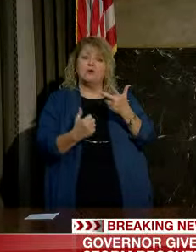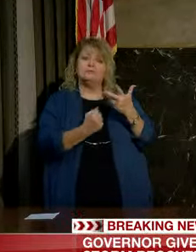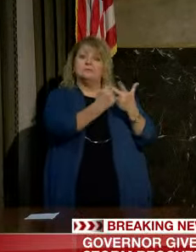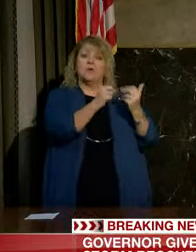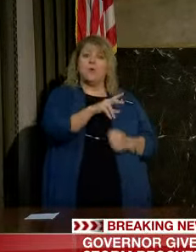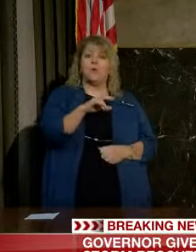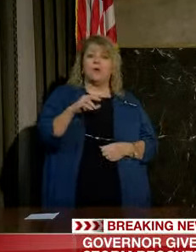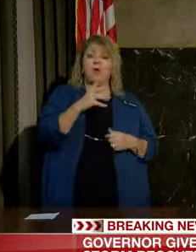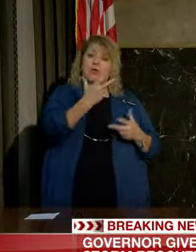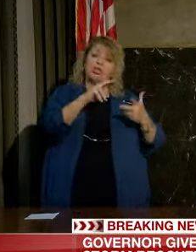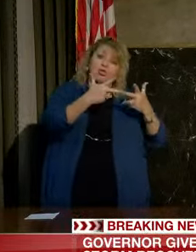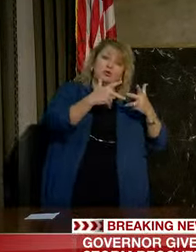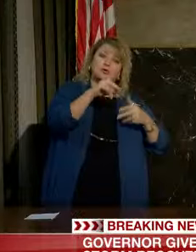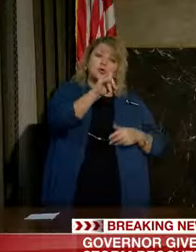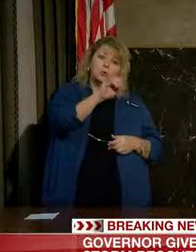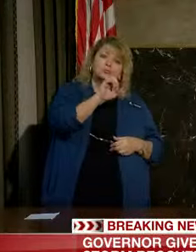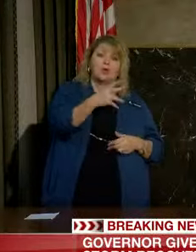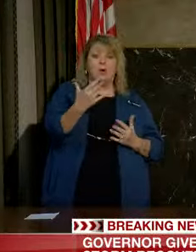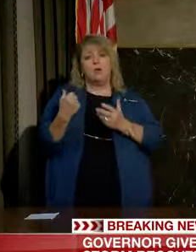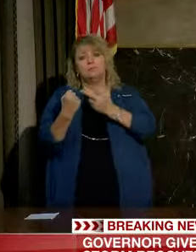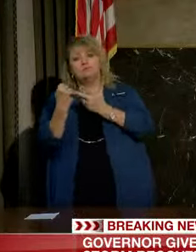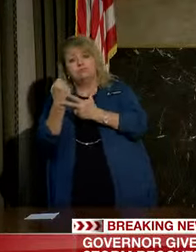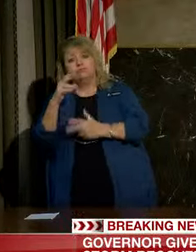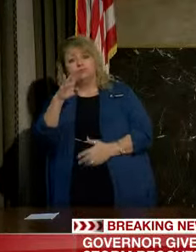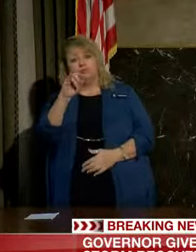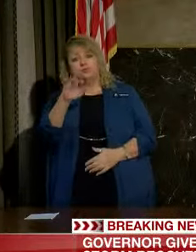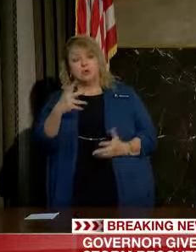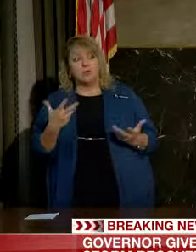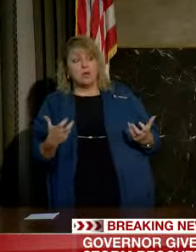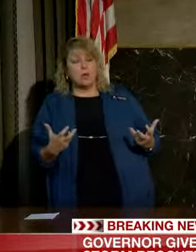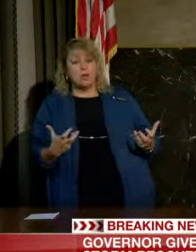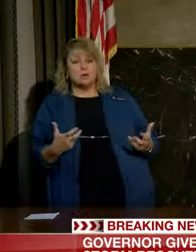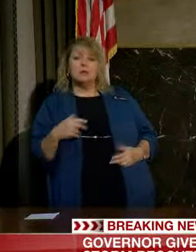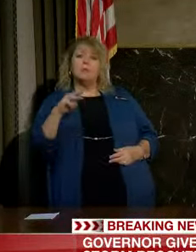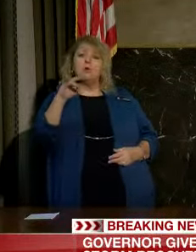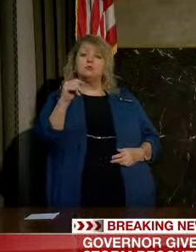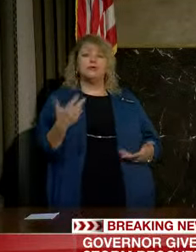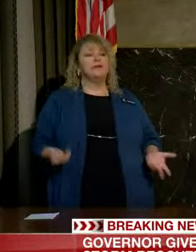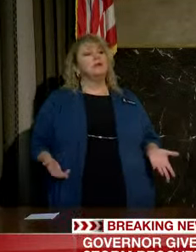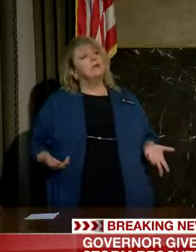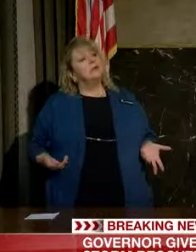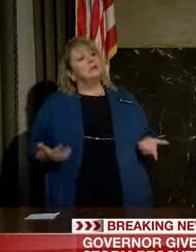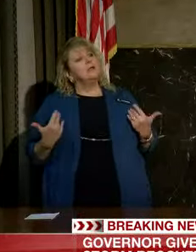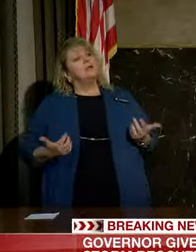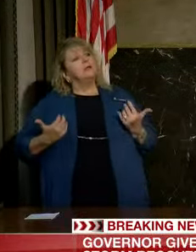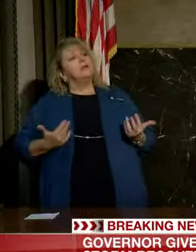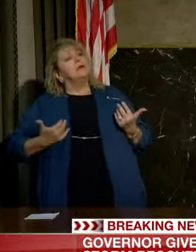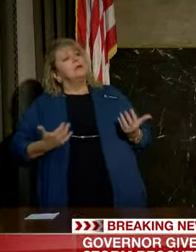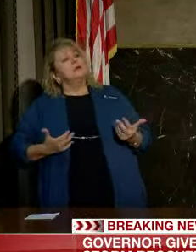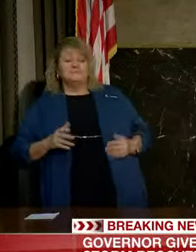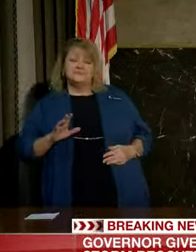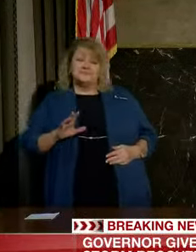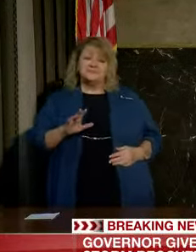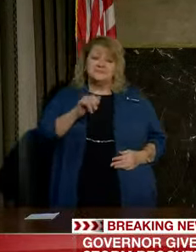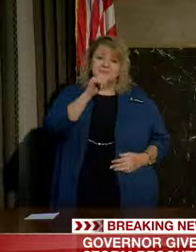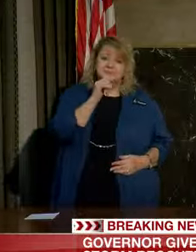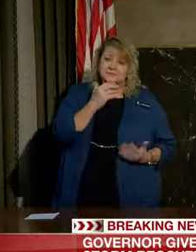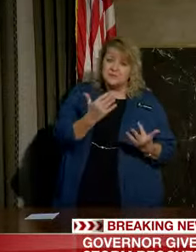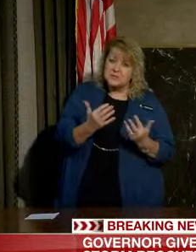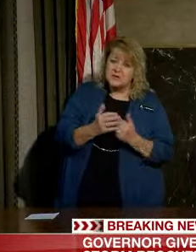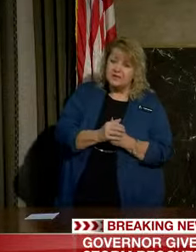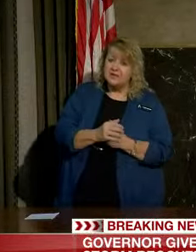We think news is coming. So people that got Moderna and J&J, just hold on a little bit longer. There's been about